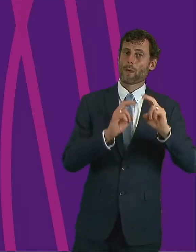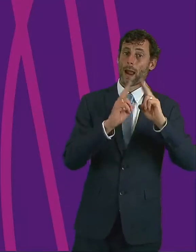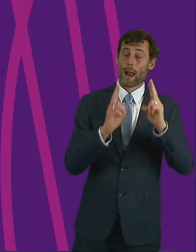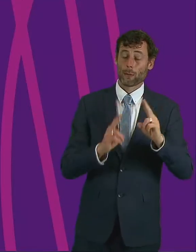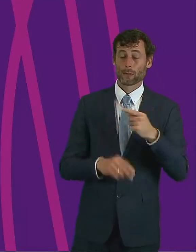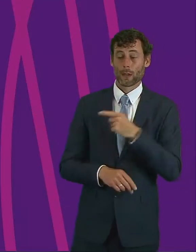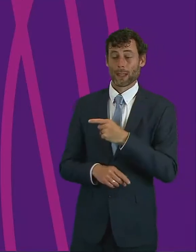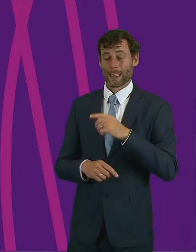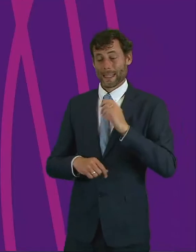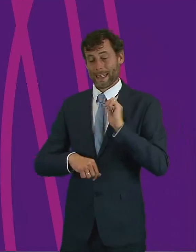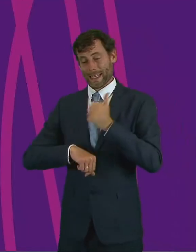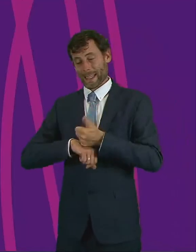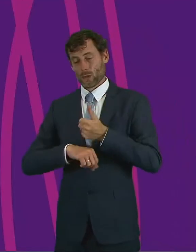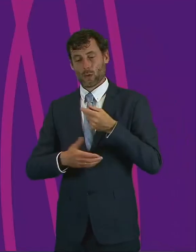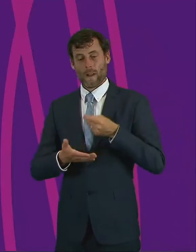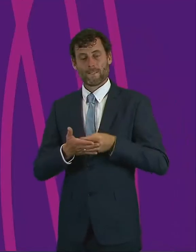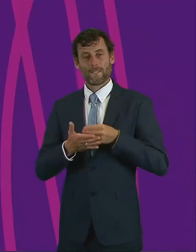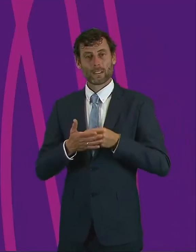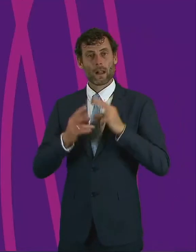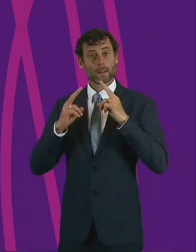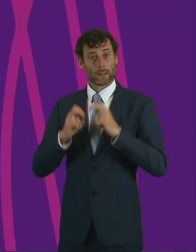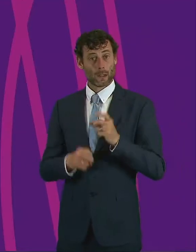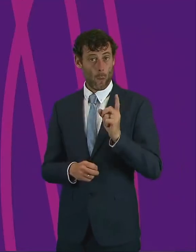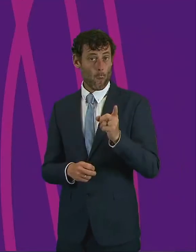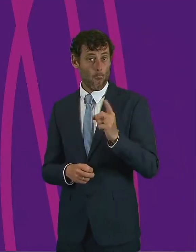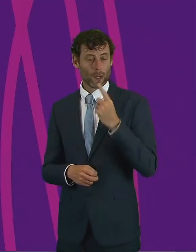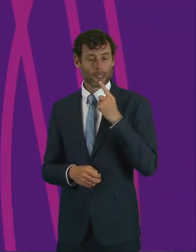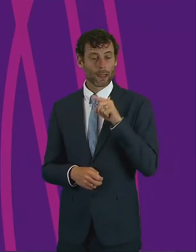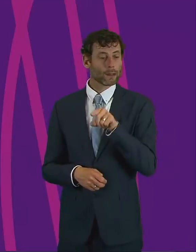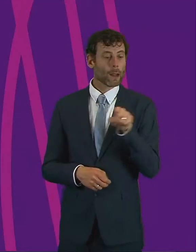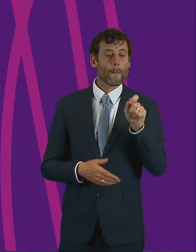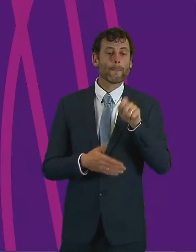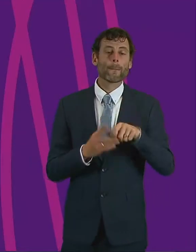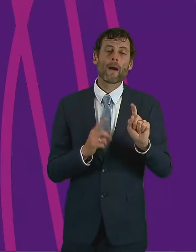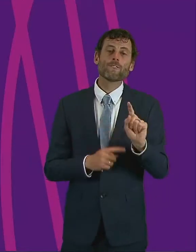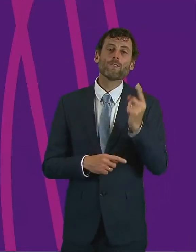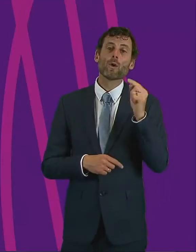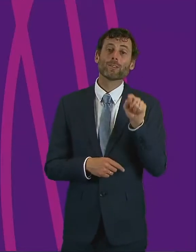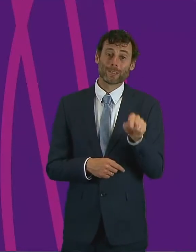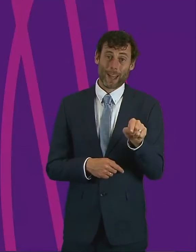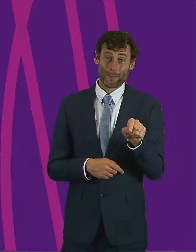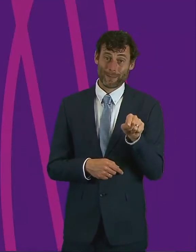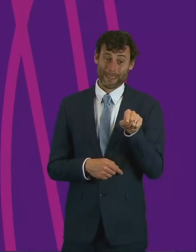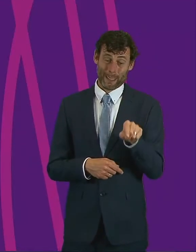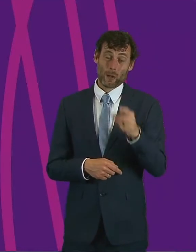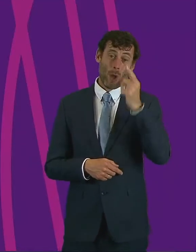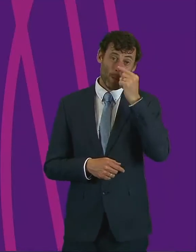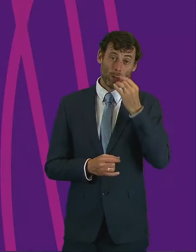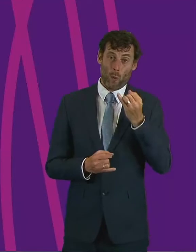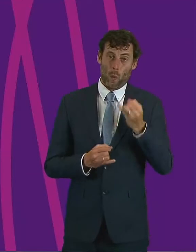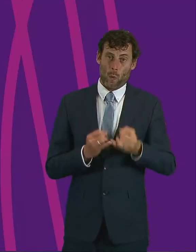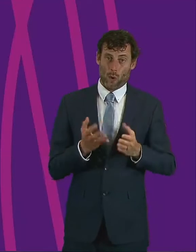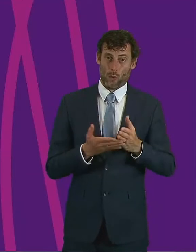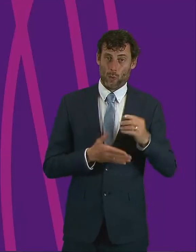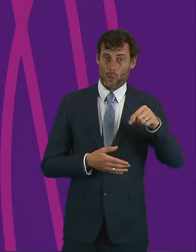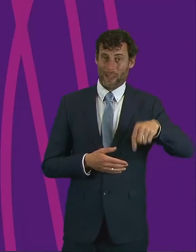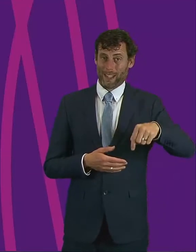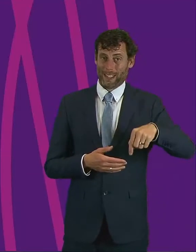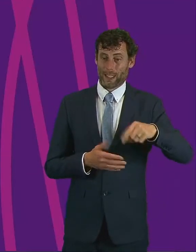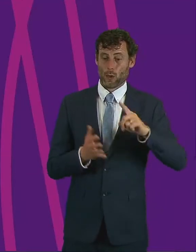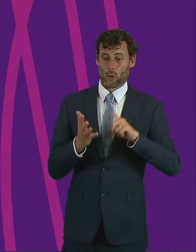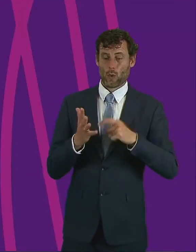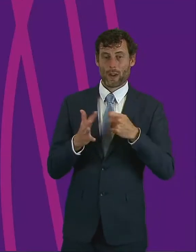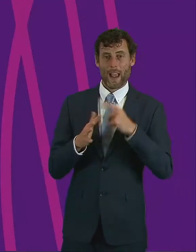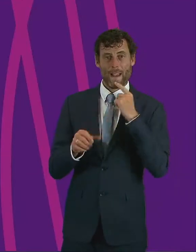Studies this morning that first-time buyers, and I quote, are a group that might actually be made worse off by the UK